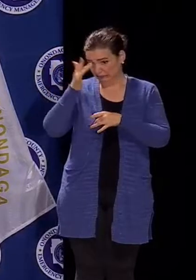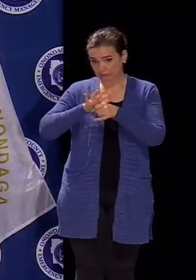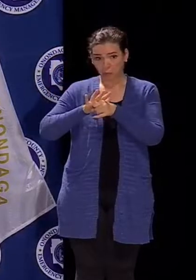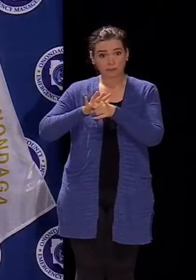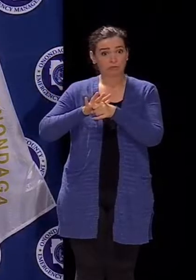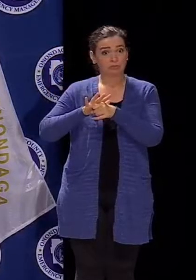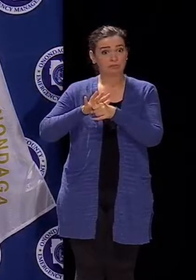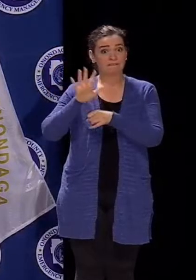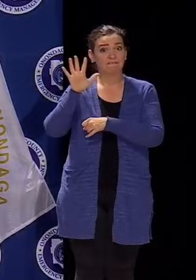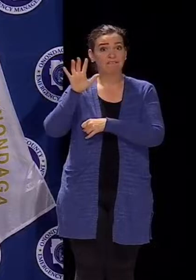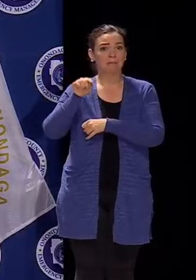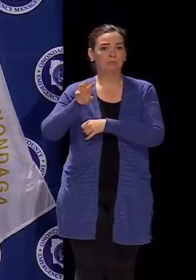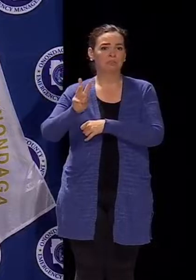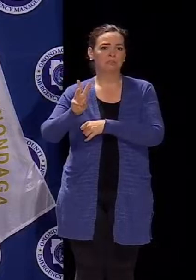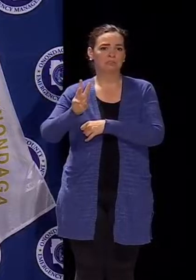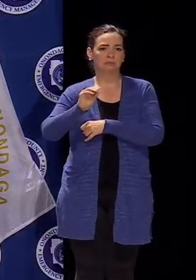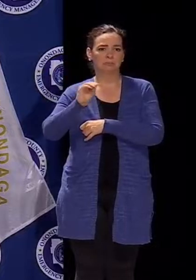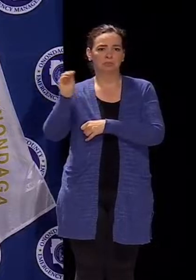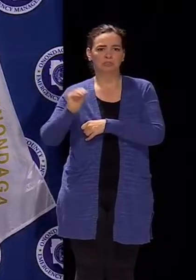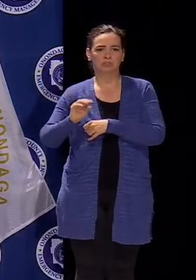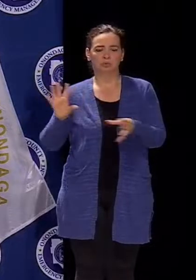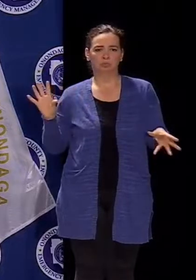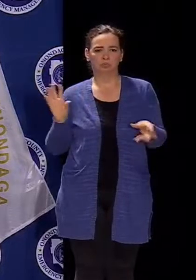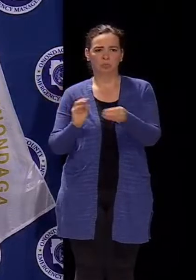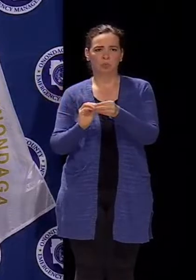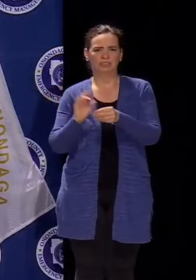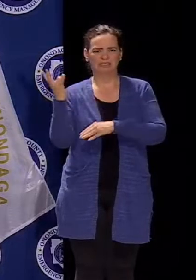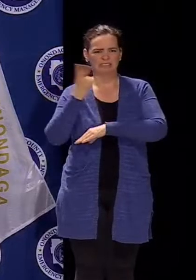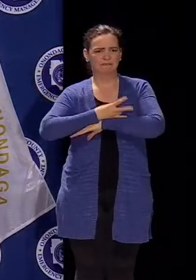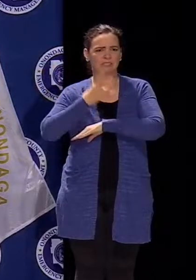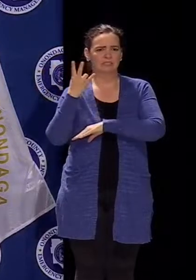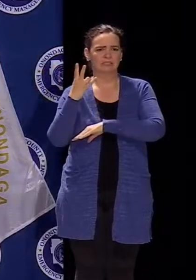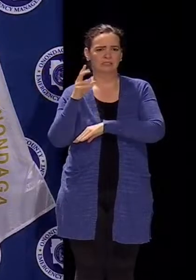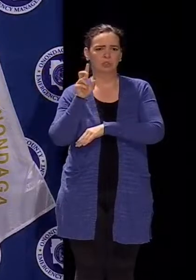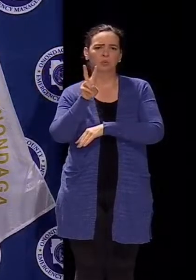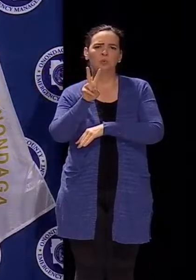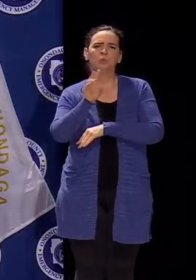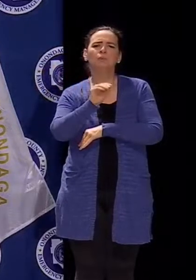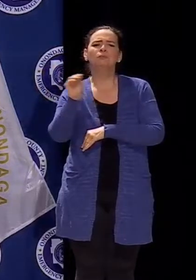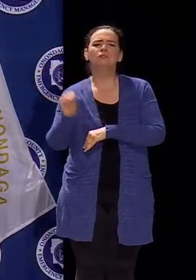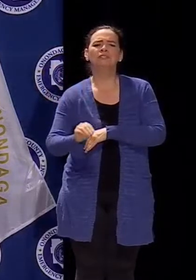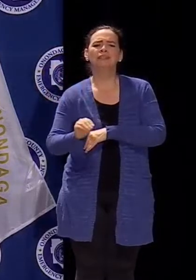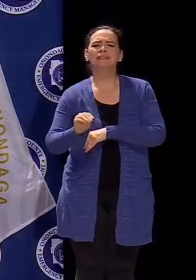5.6%. Our 7-day average is at 2% infection rate.